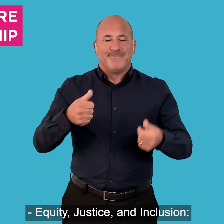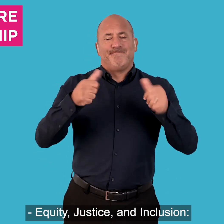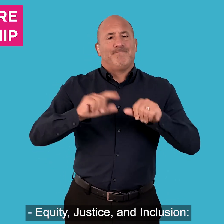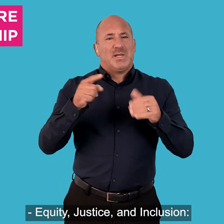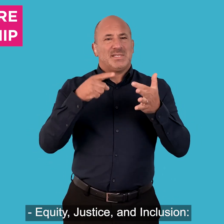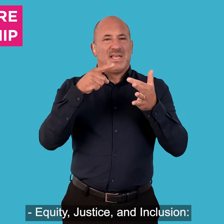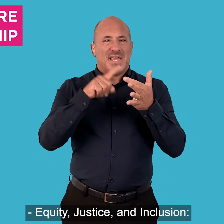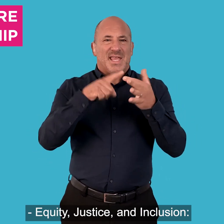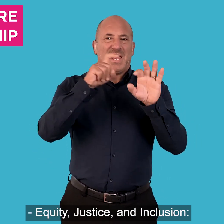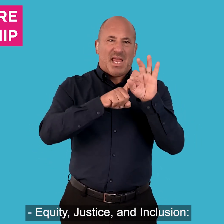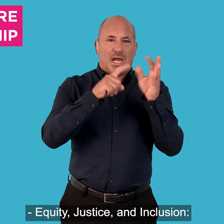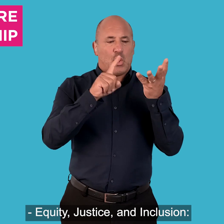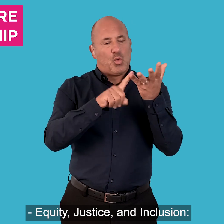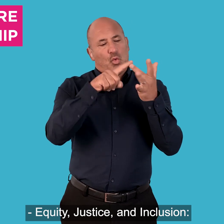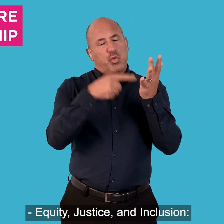Equity, justice and inclusion.